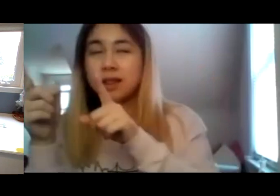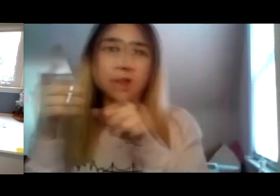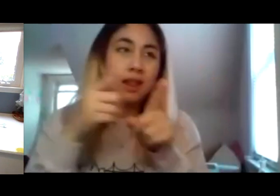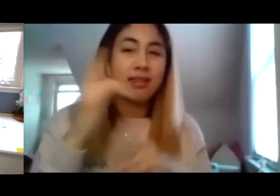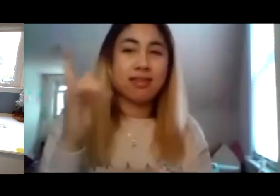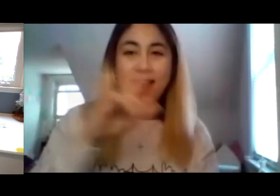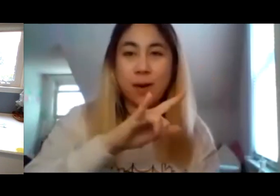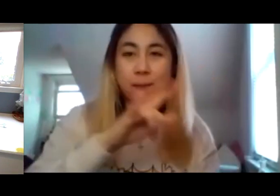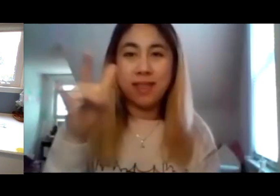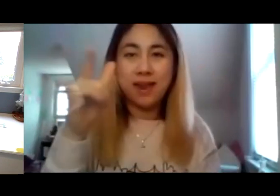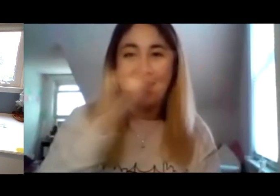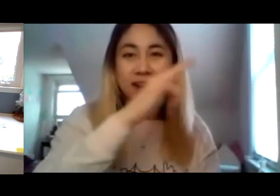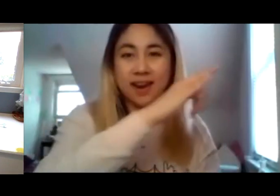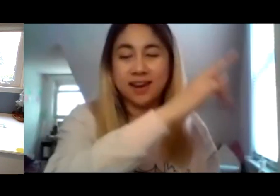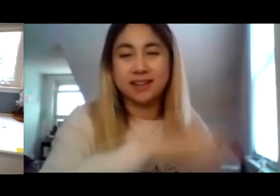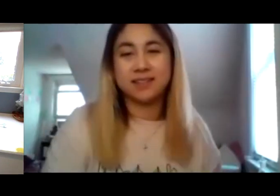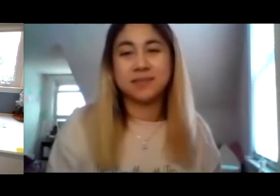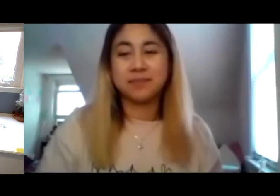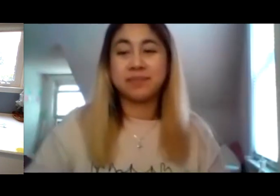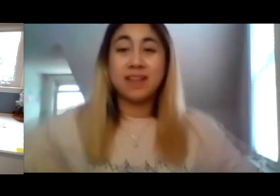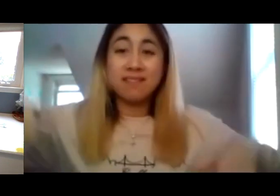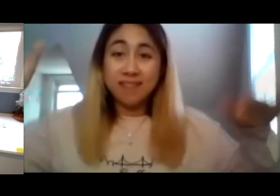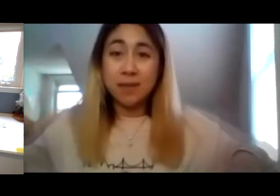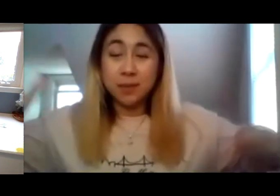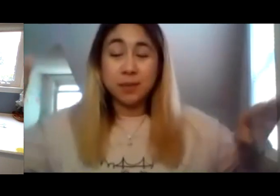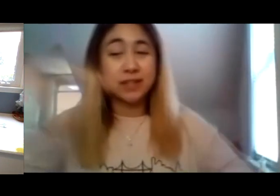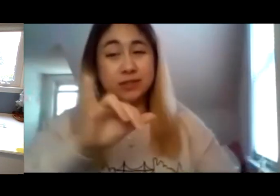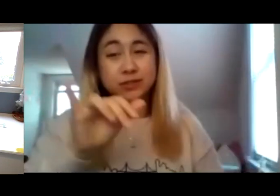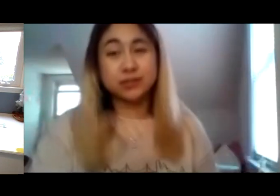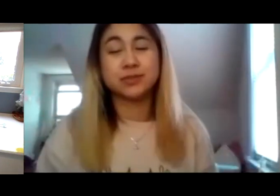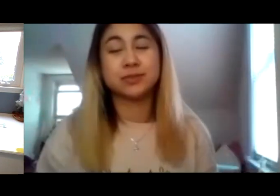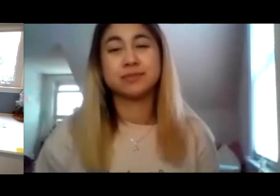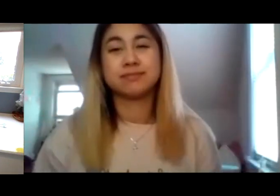airplane. You can flap your wings to fly.